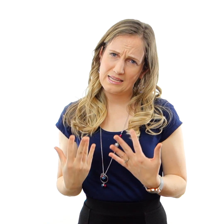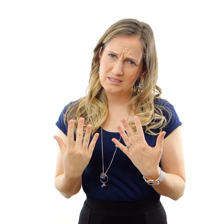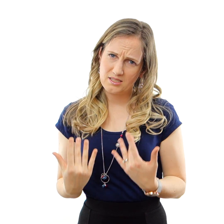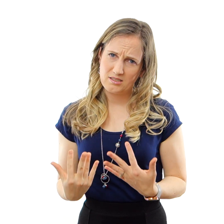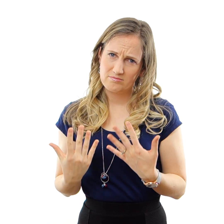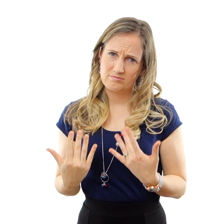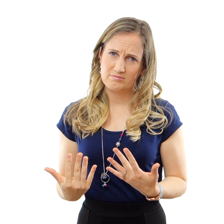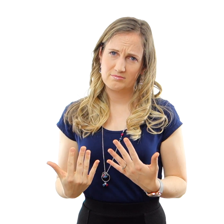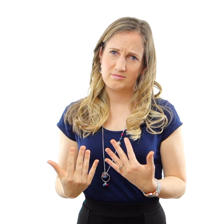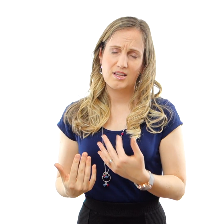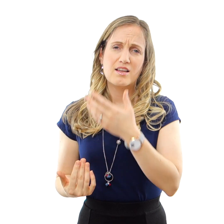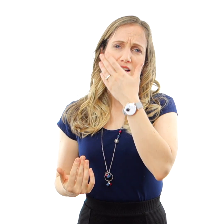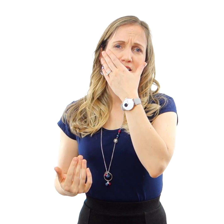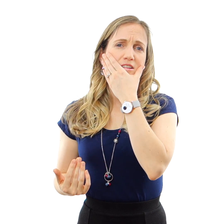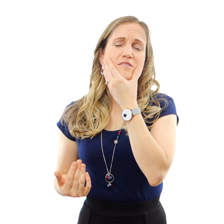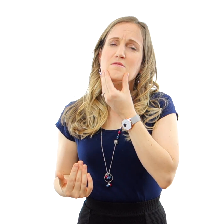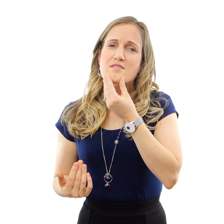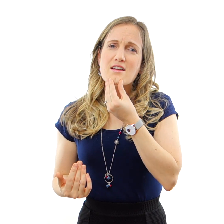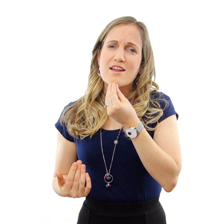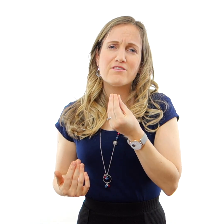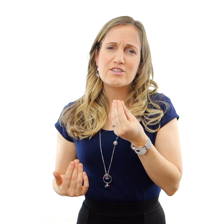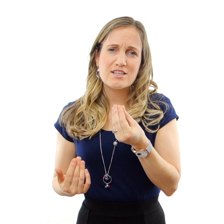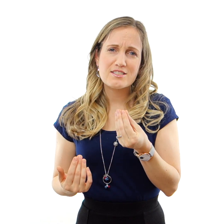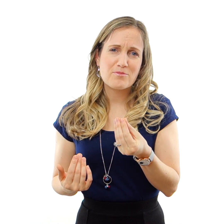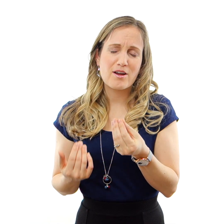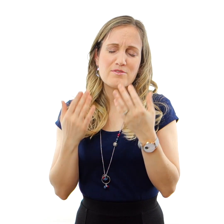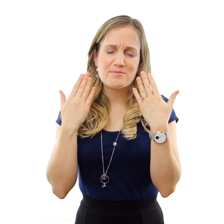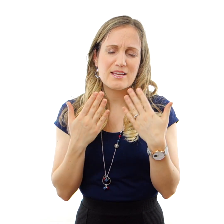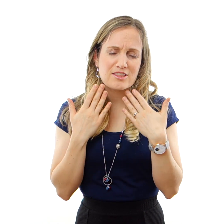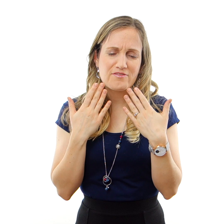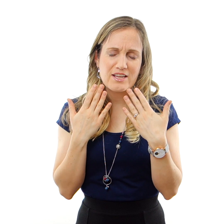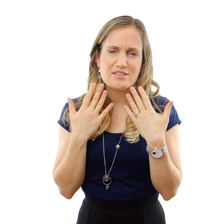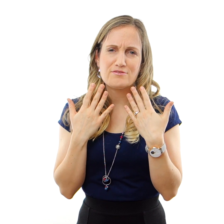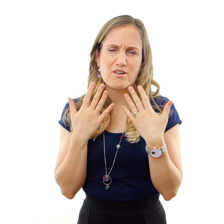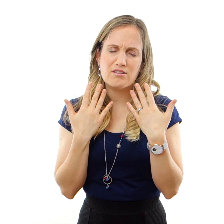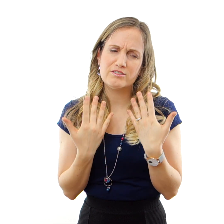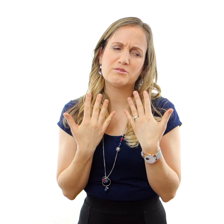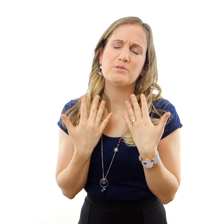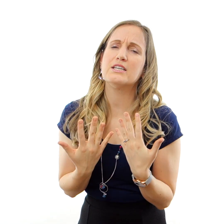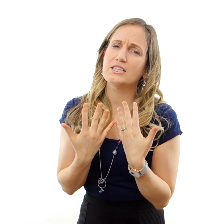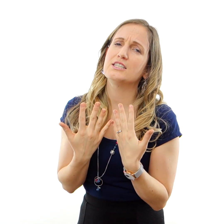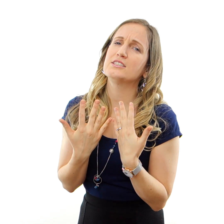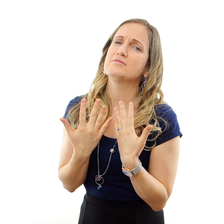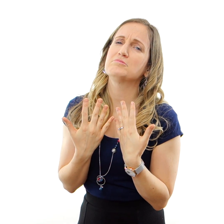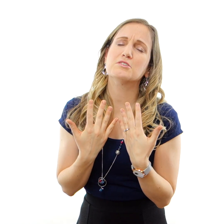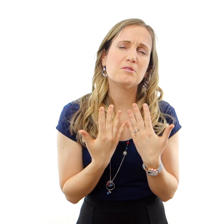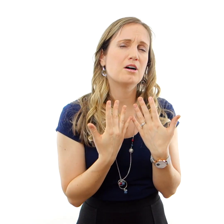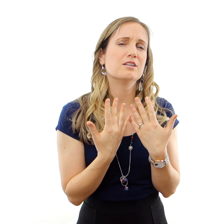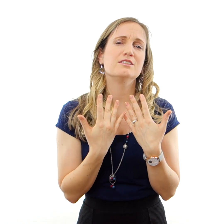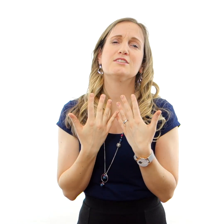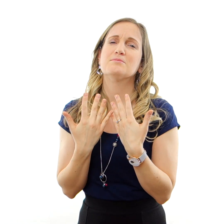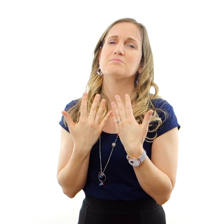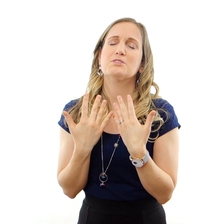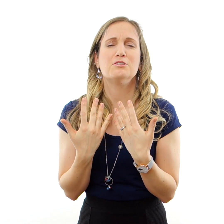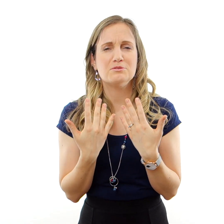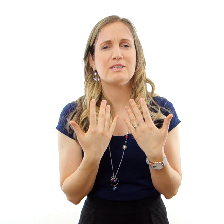wait. And have your kids in primary make the face of, oh, you're waiting. It's so hard. It's hard to